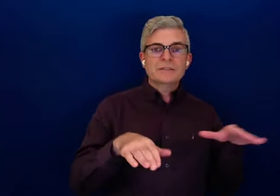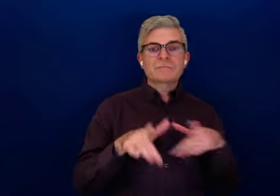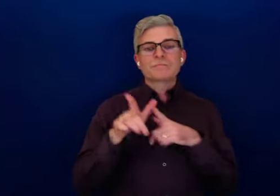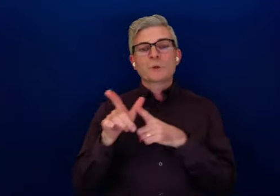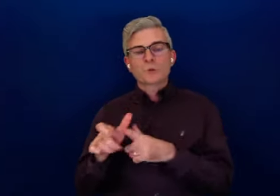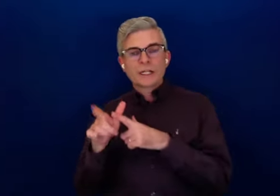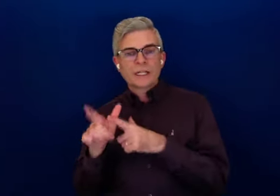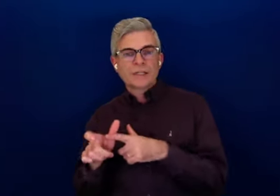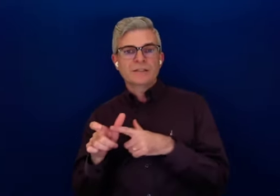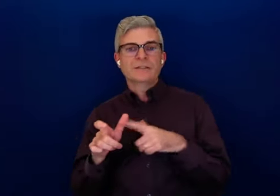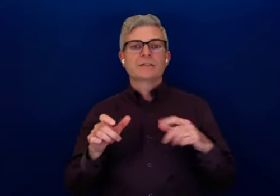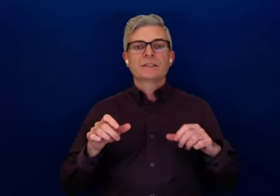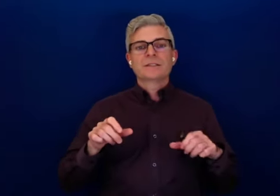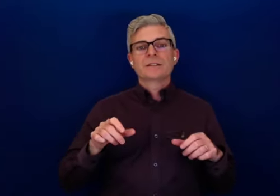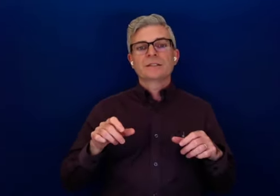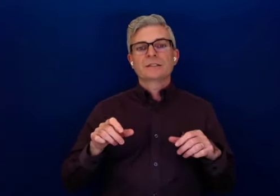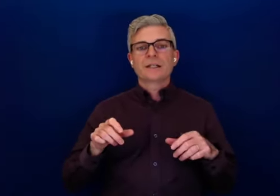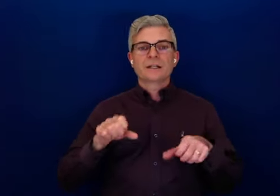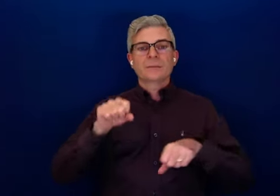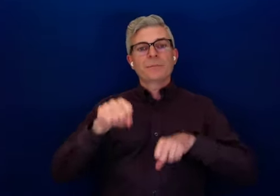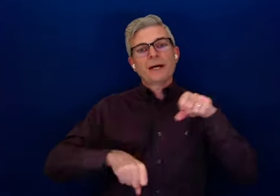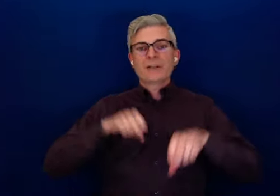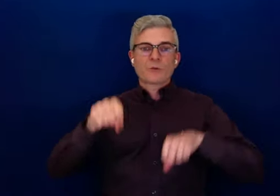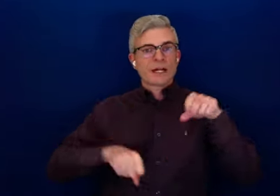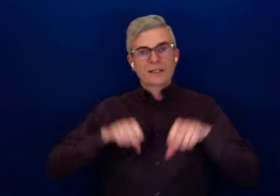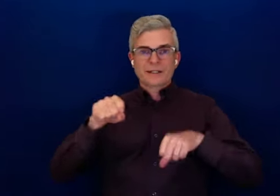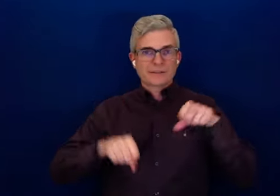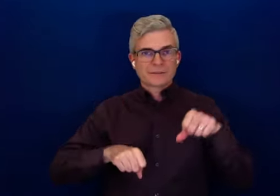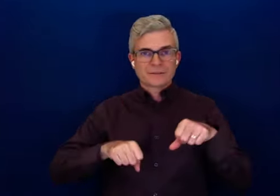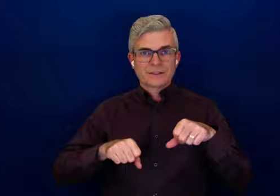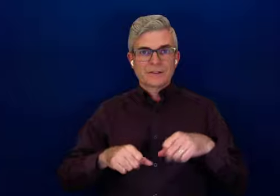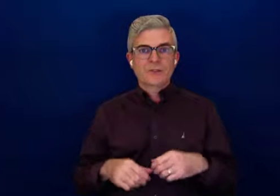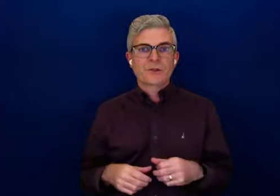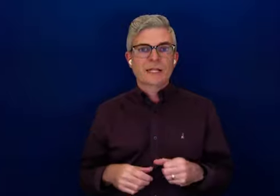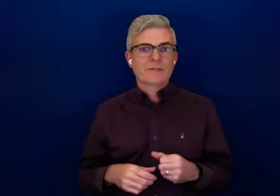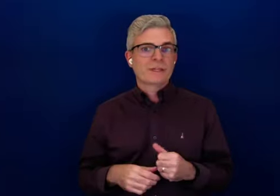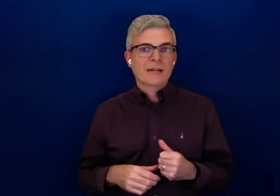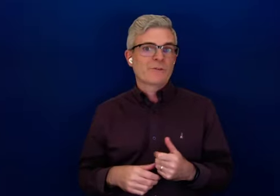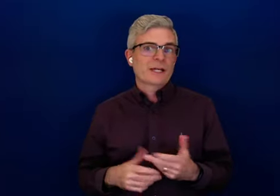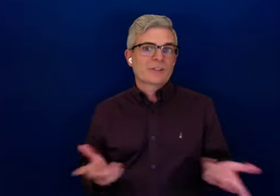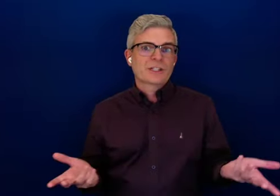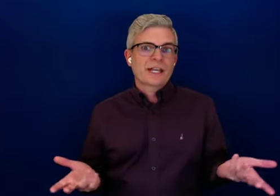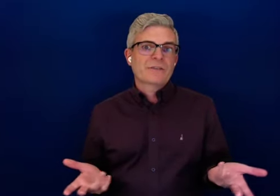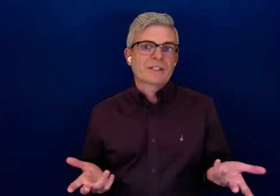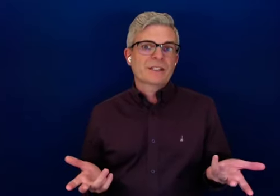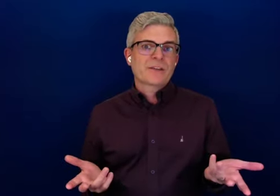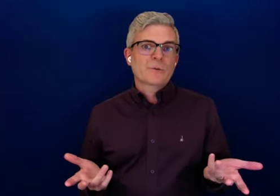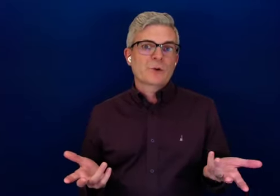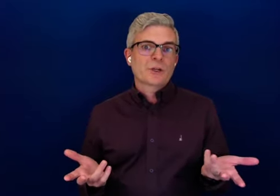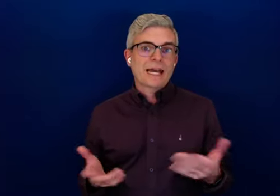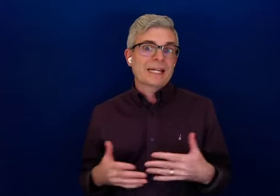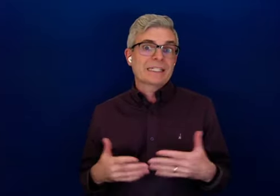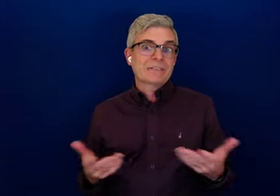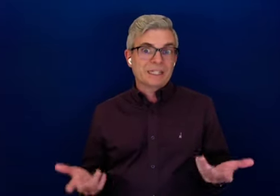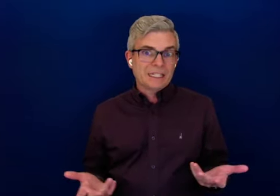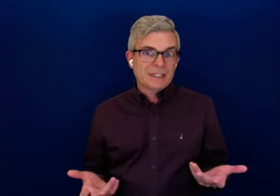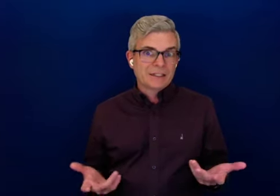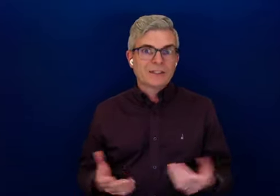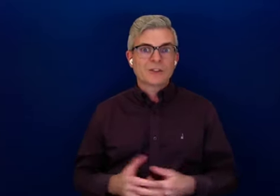swimming, running, bike riding. You don't ever actually have to say the word activity. You